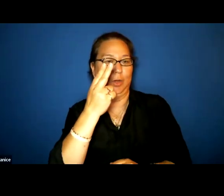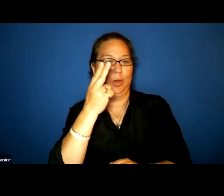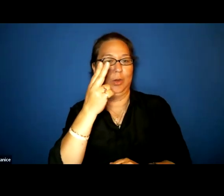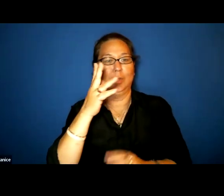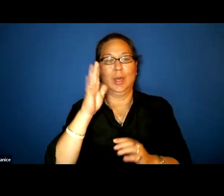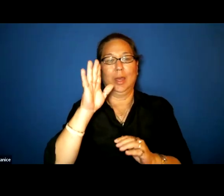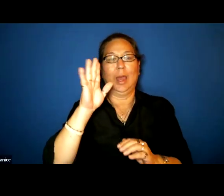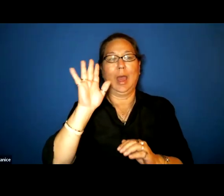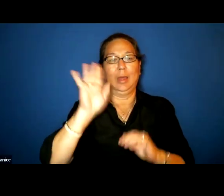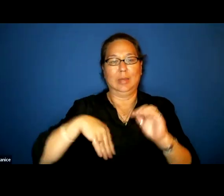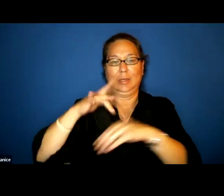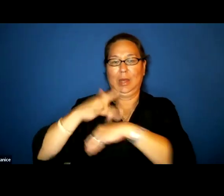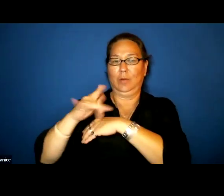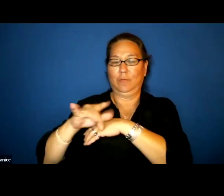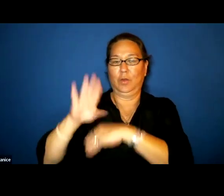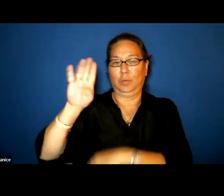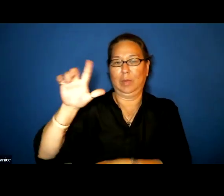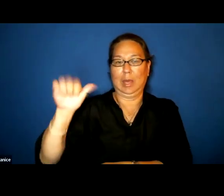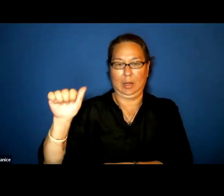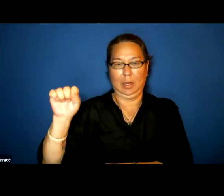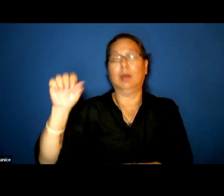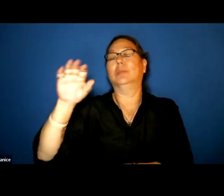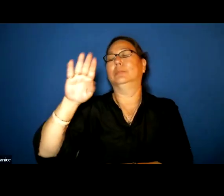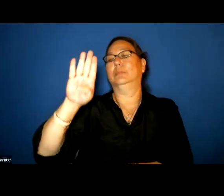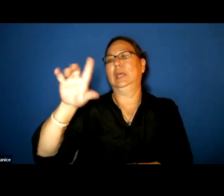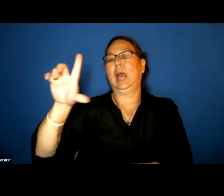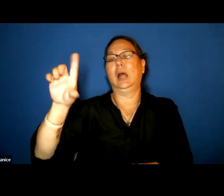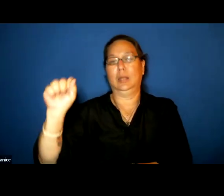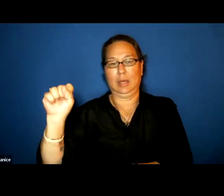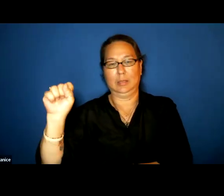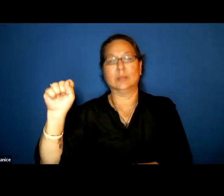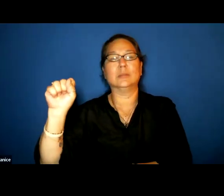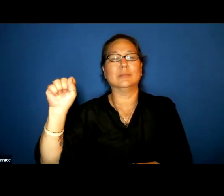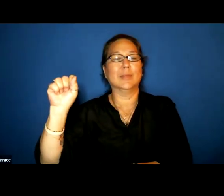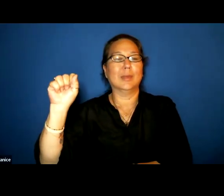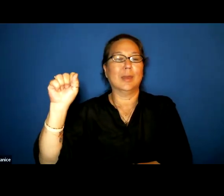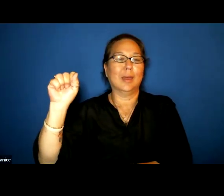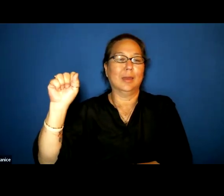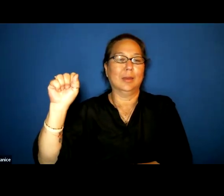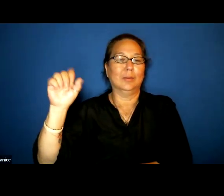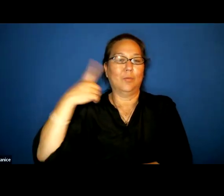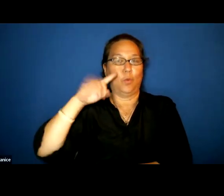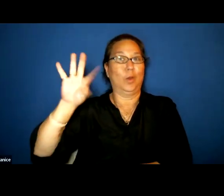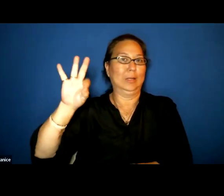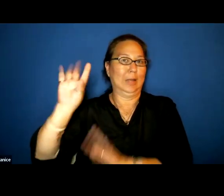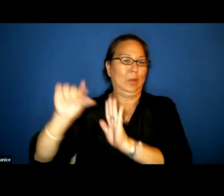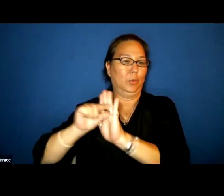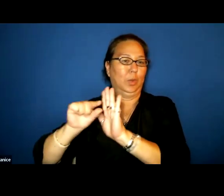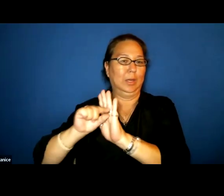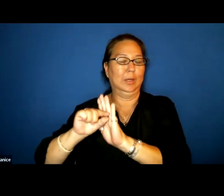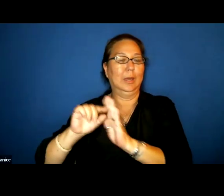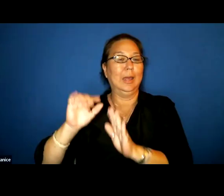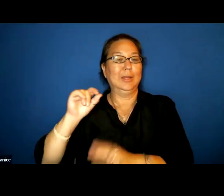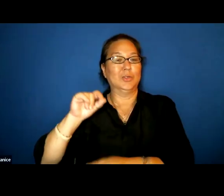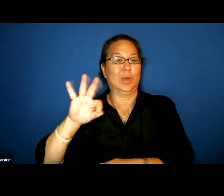in 9th grade. So if you were to do a 20% overall round for in 9th grade, that could mean